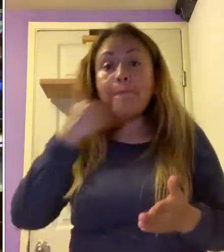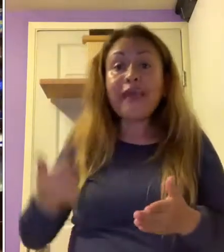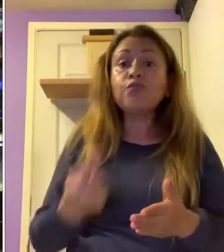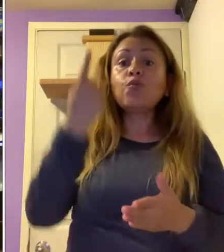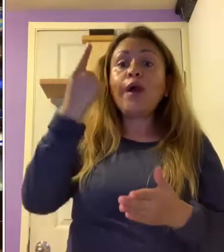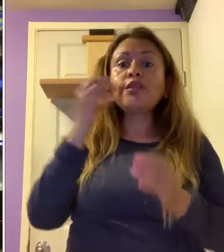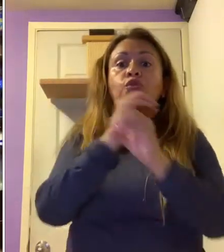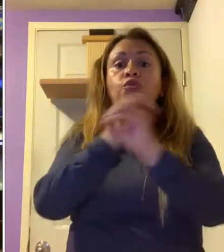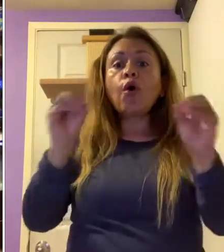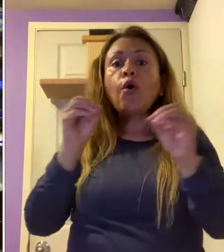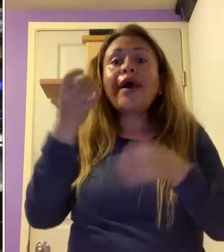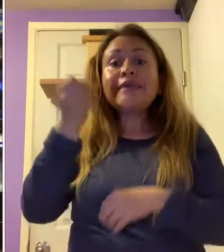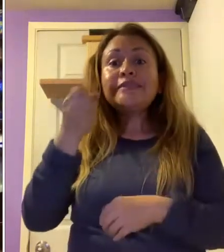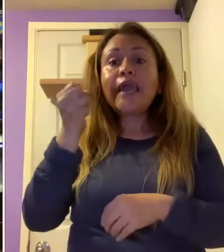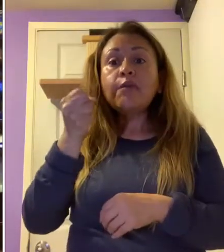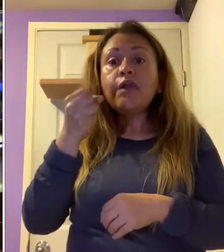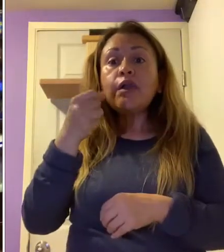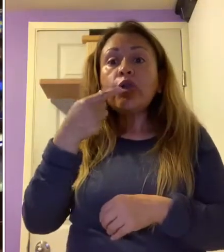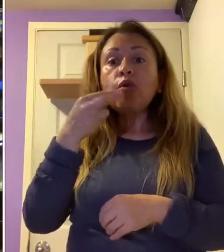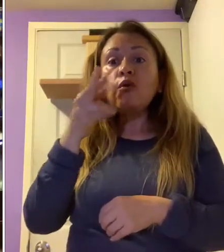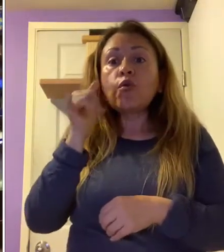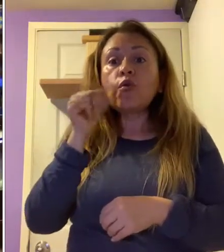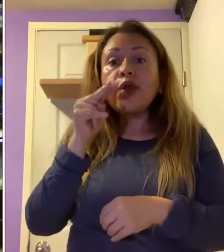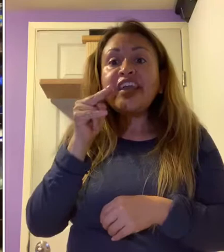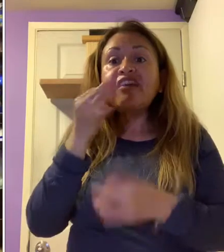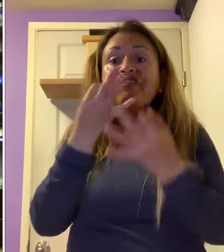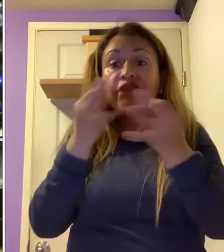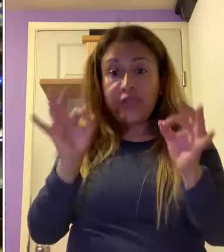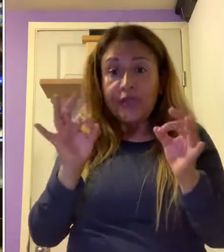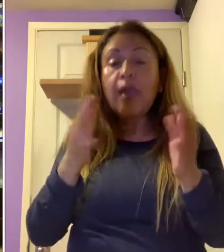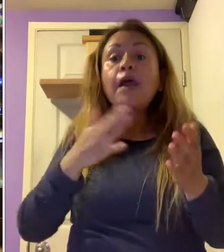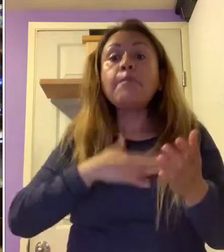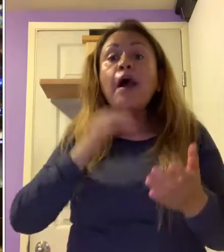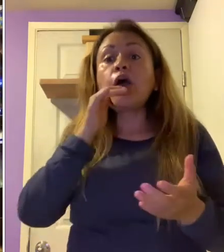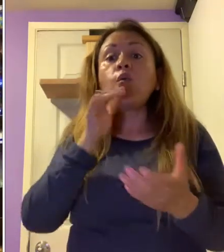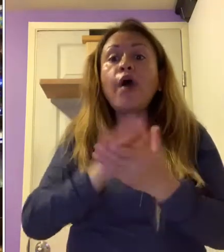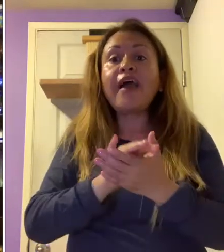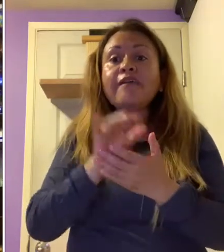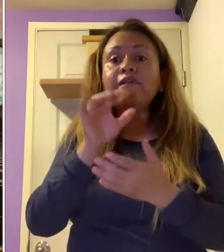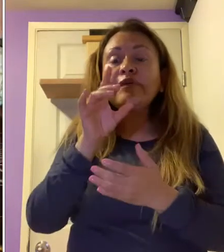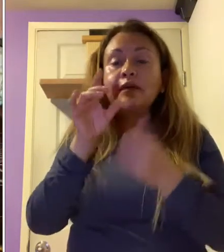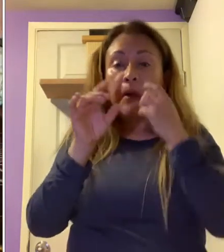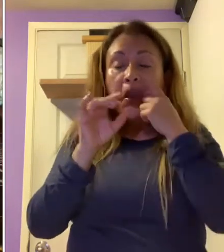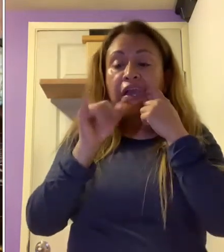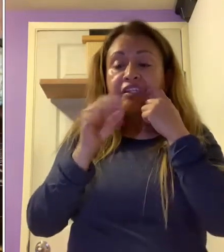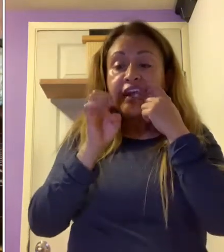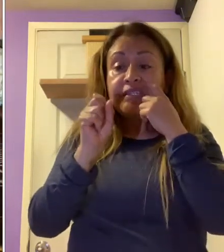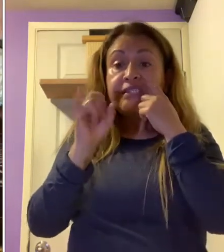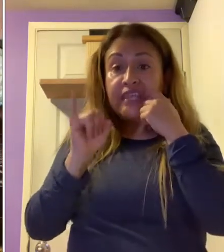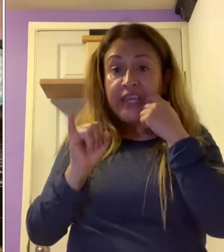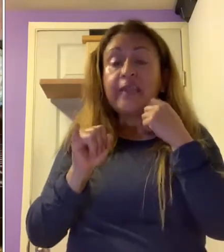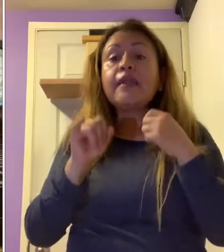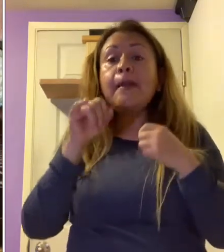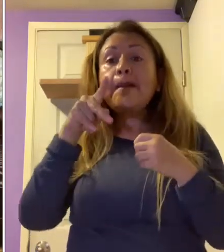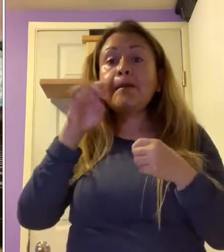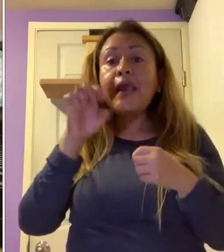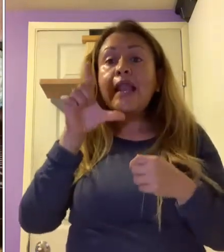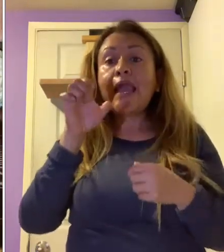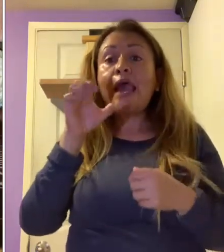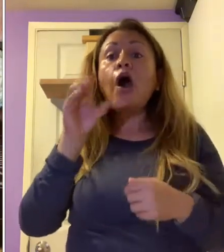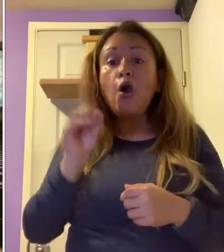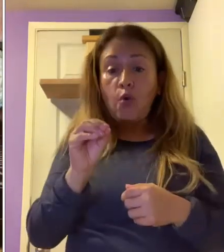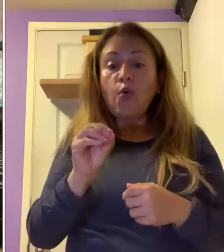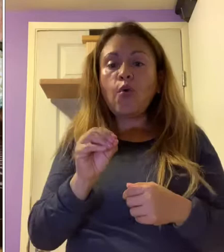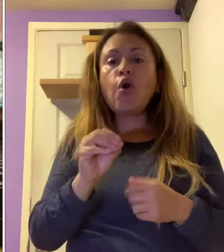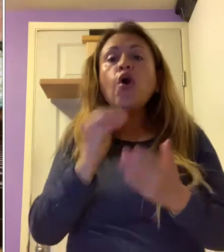if you want to make the best one around that has no dairy and is grain-free and paleo, use my wife Desi. She has a grain-free